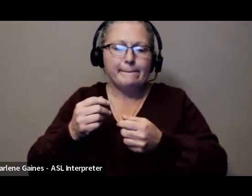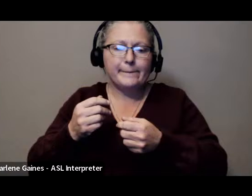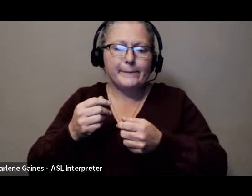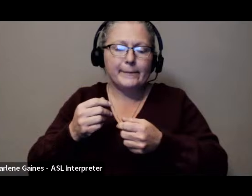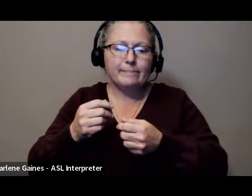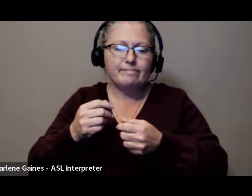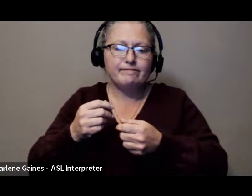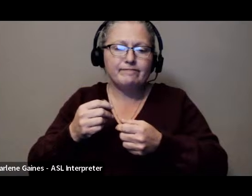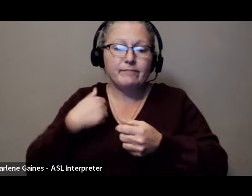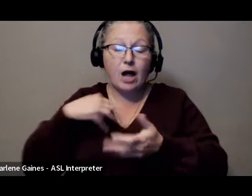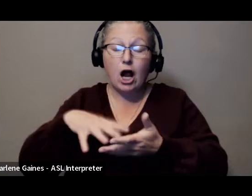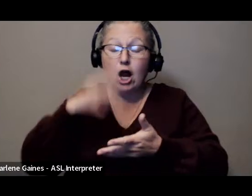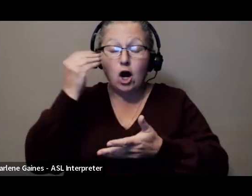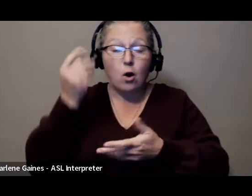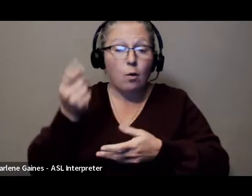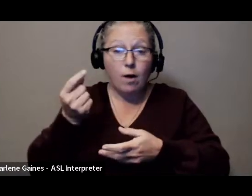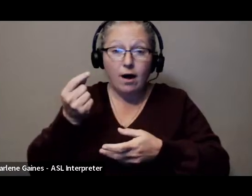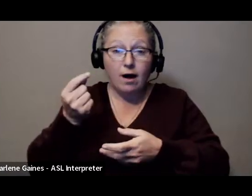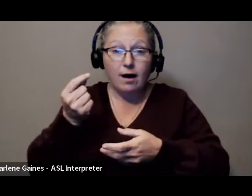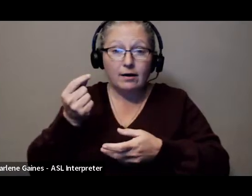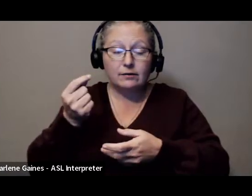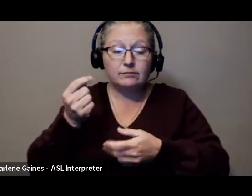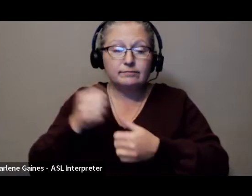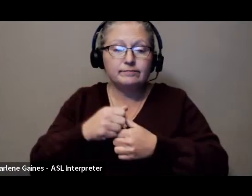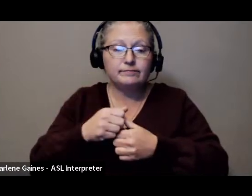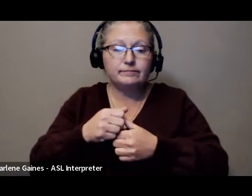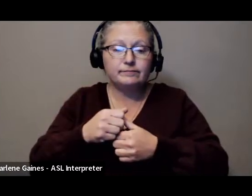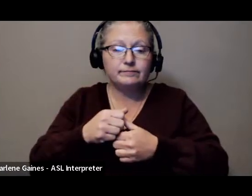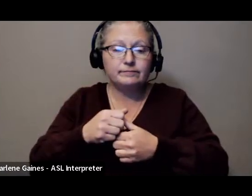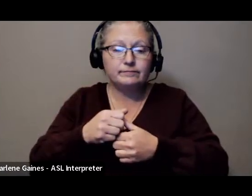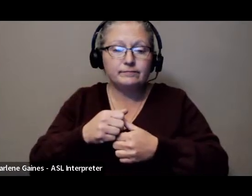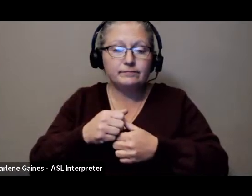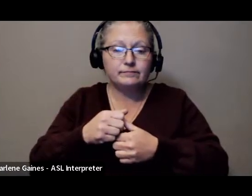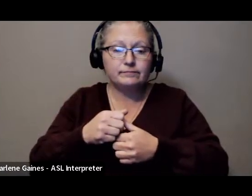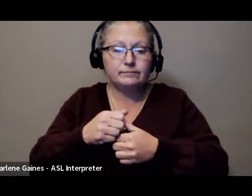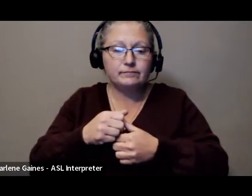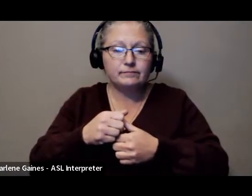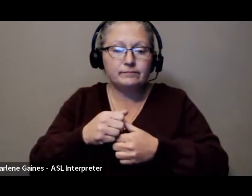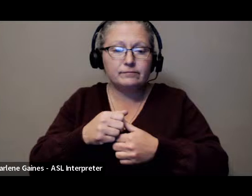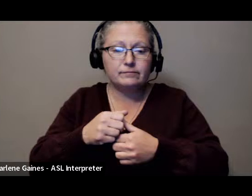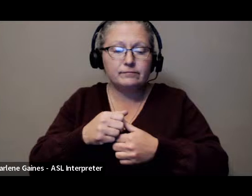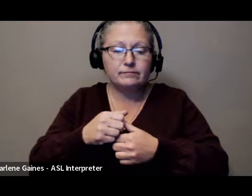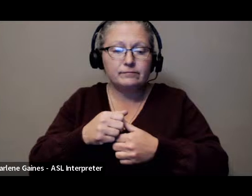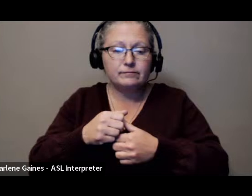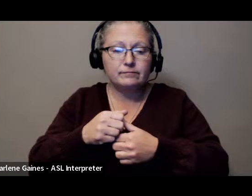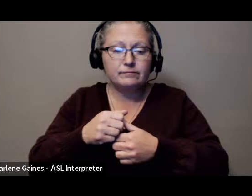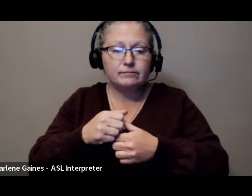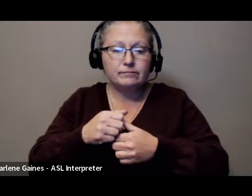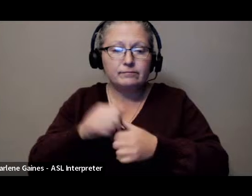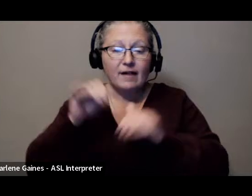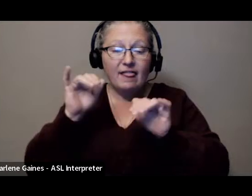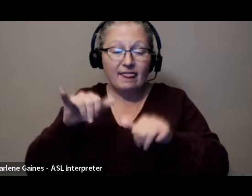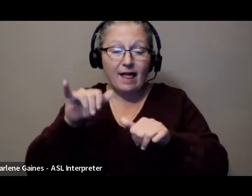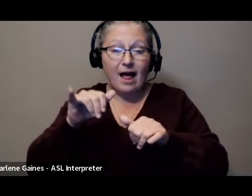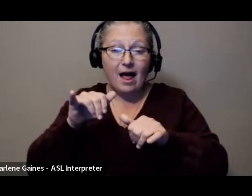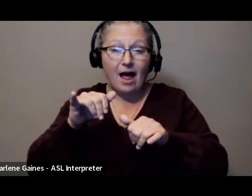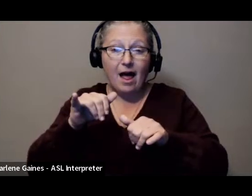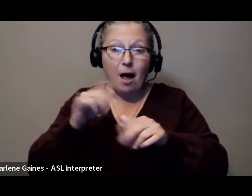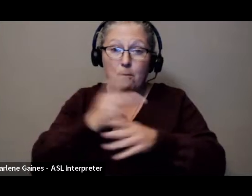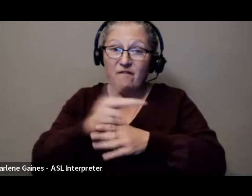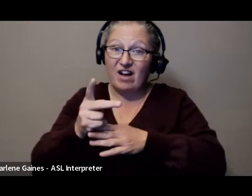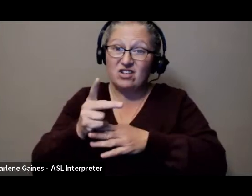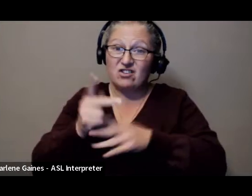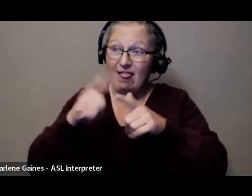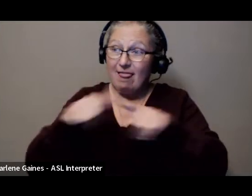And what I learned from them was a level of professionalism that, like I said, I'd never